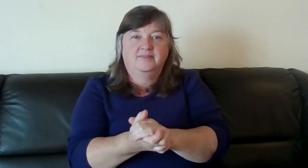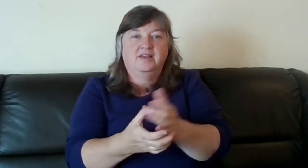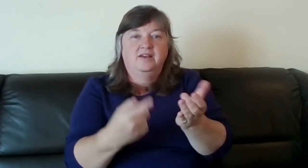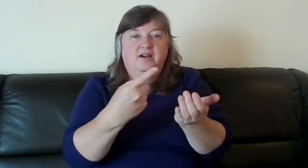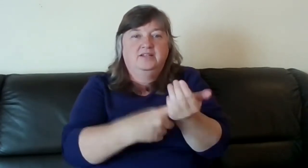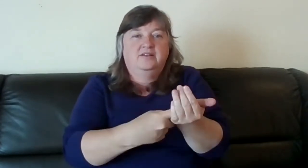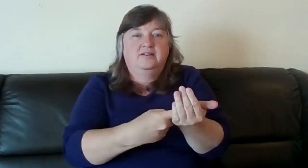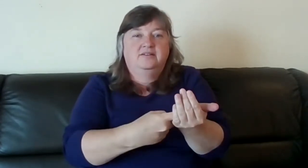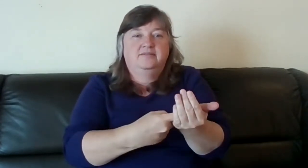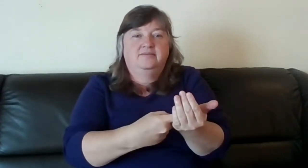Hot dog.